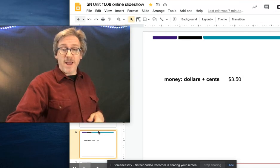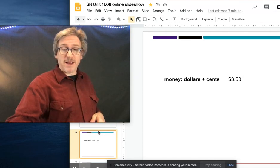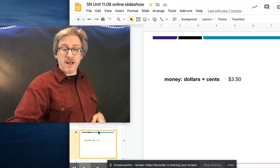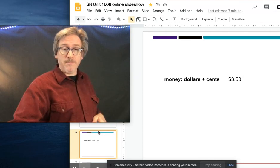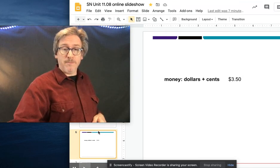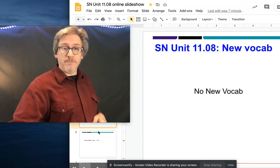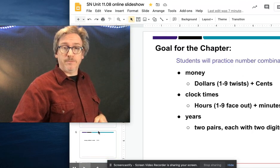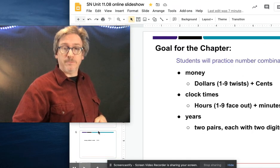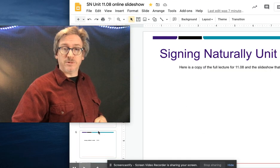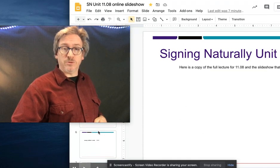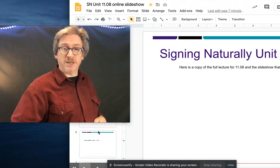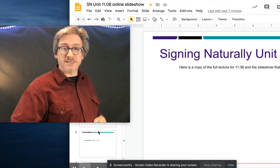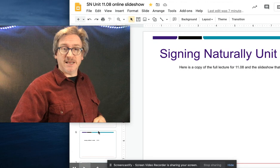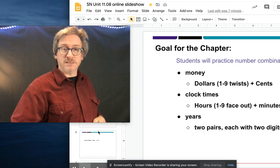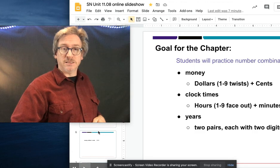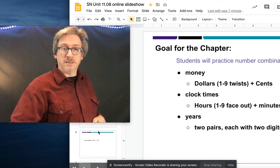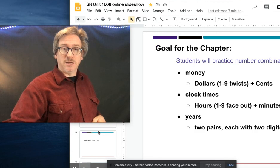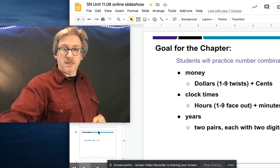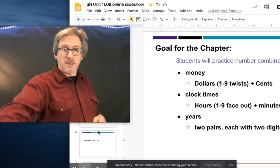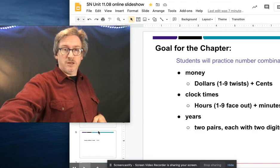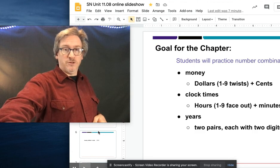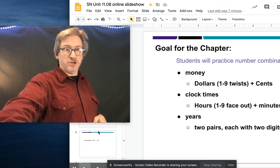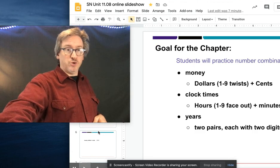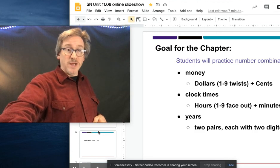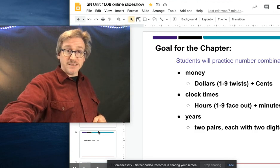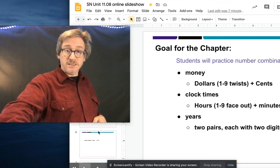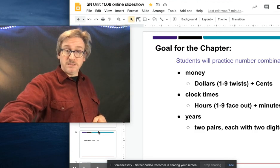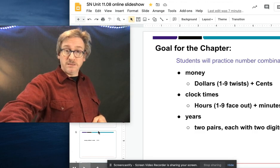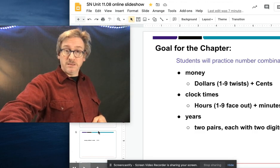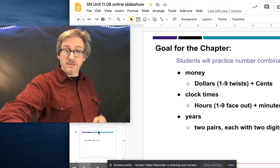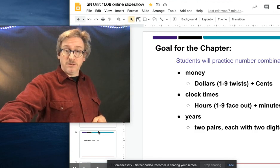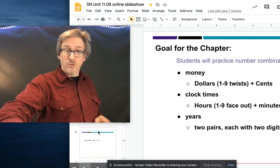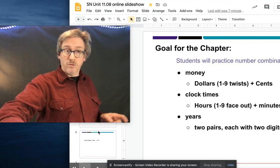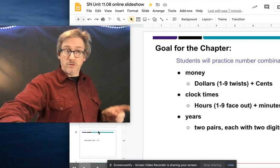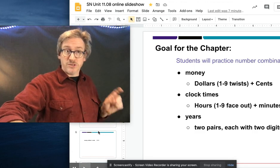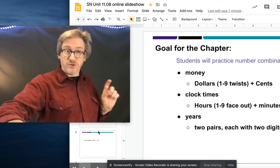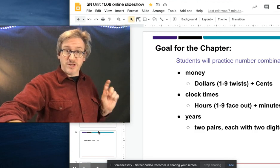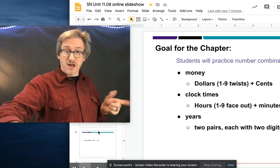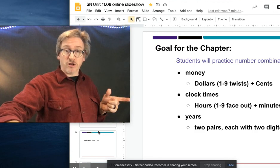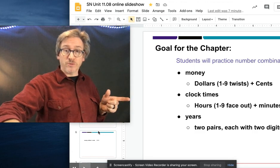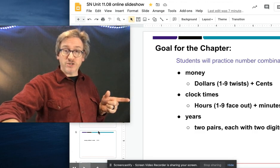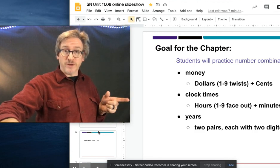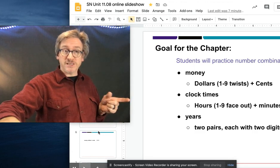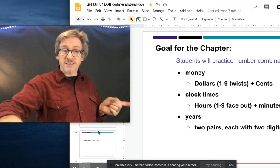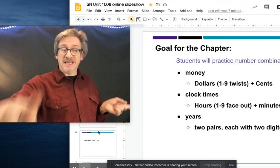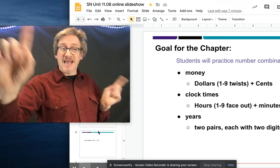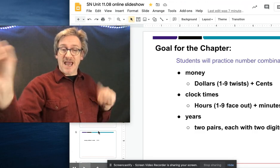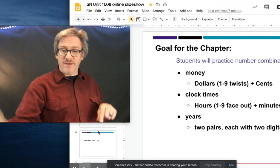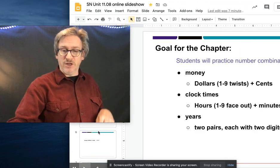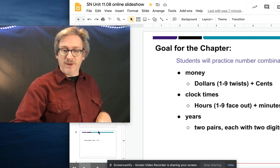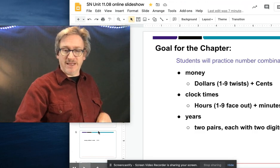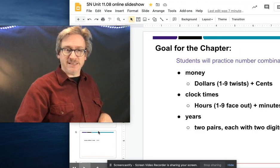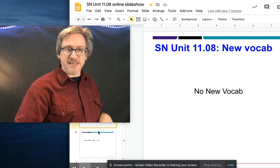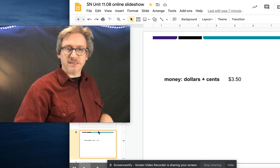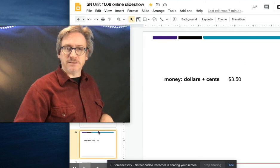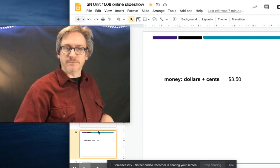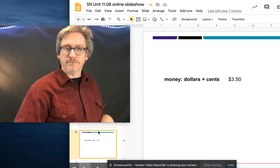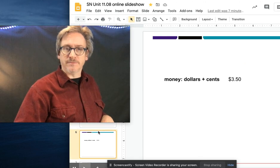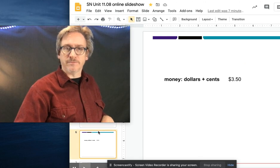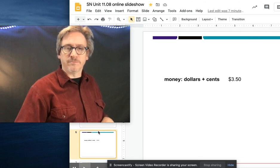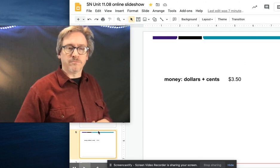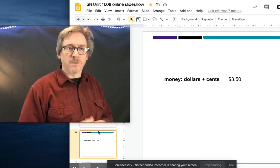we go back up to what it says, the twist, so the dollar would twist, and then you add the